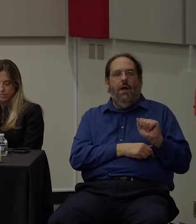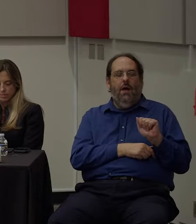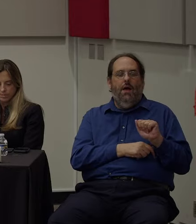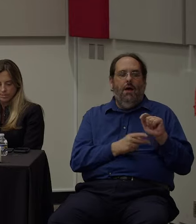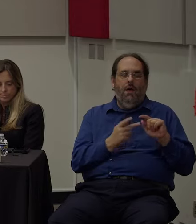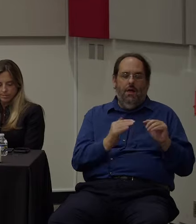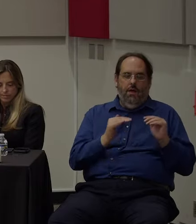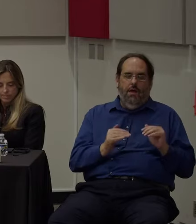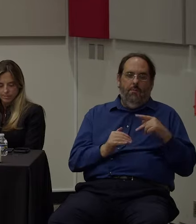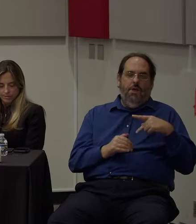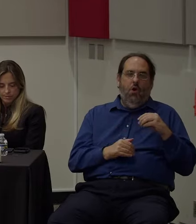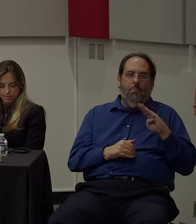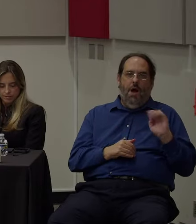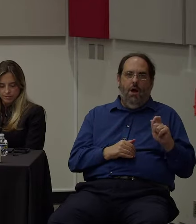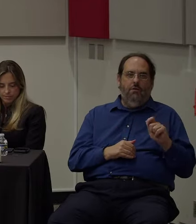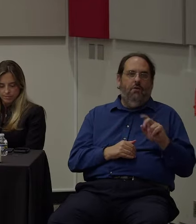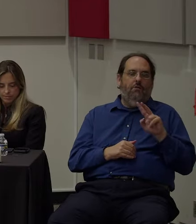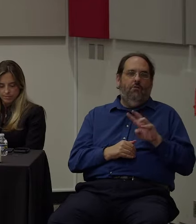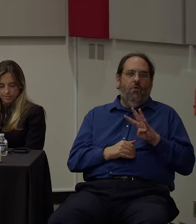Post Office Box